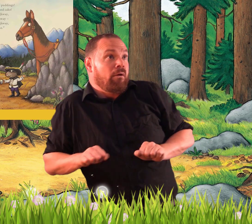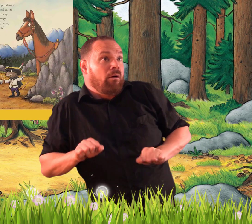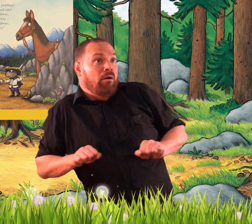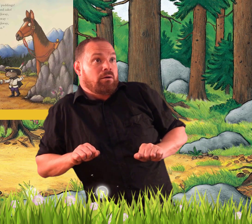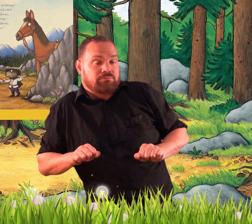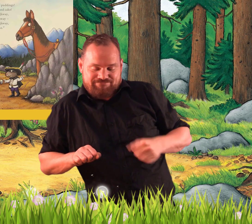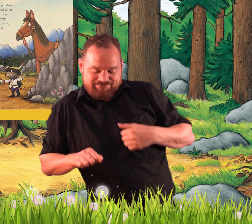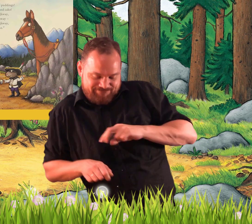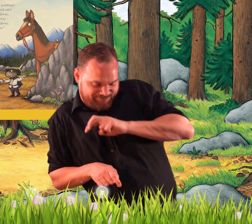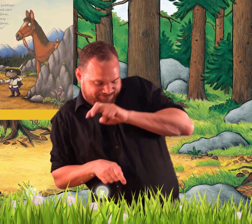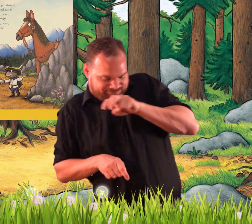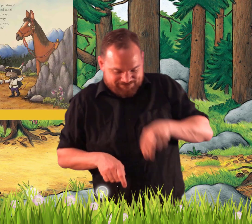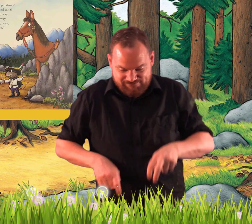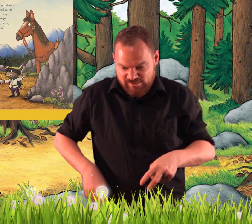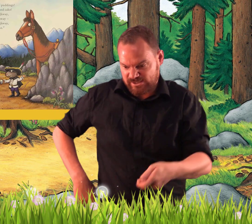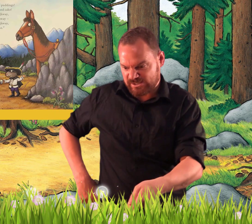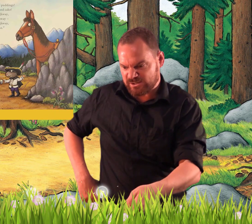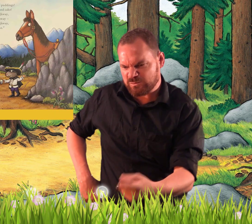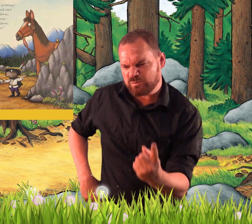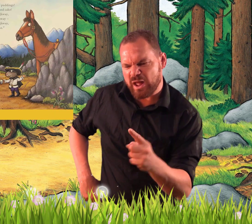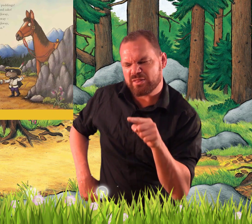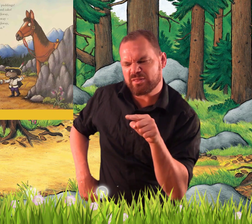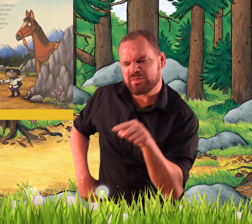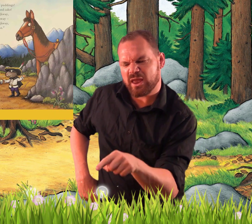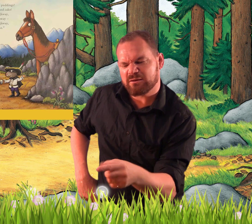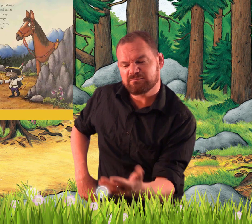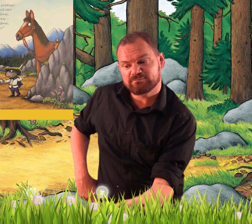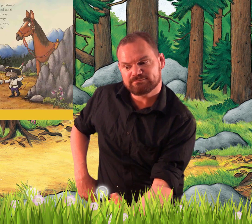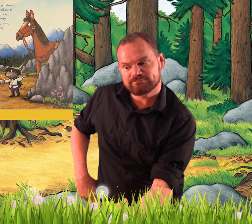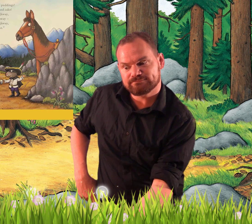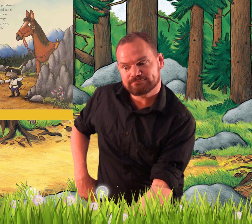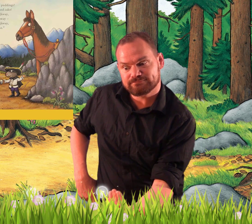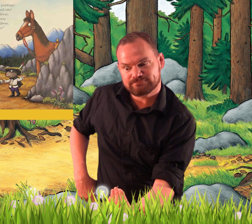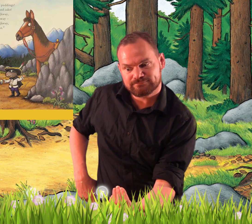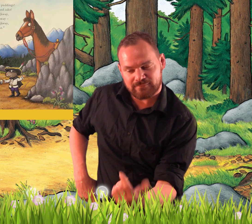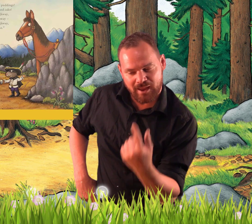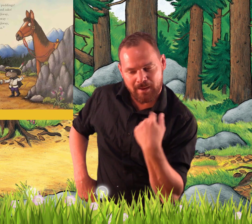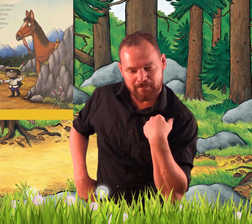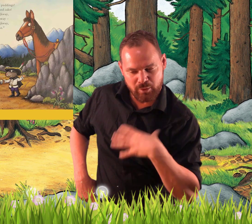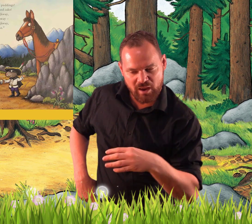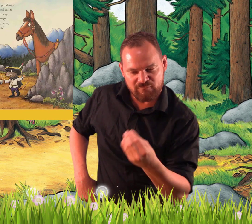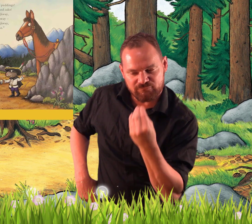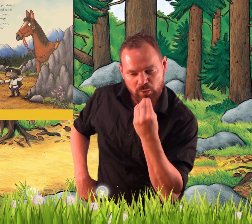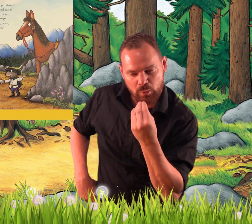He jumped off his horse and then he said, "What's that? I want some food."